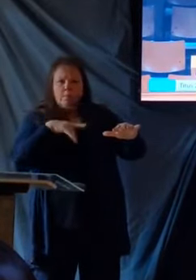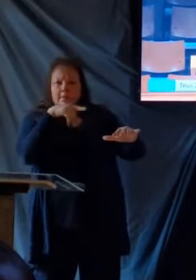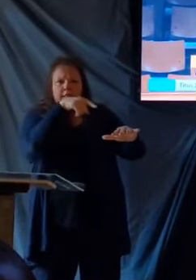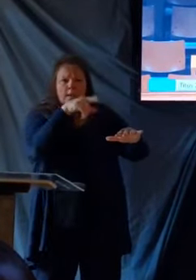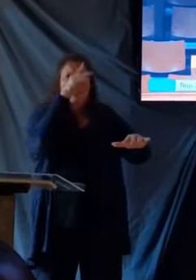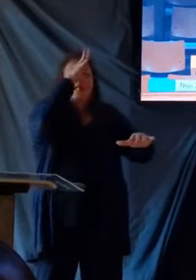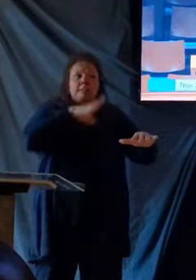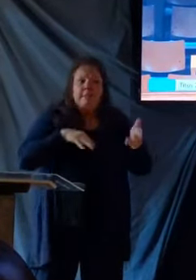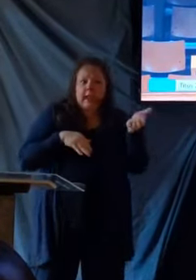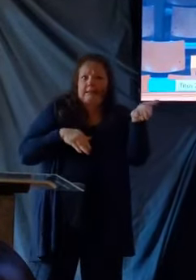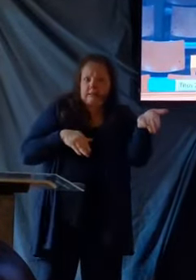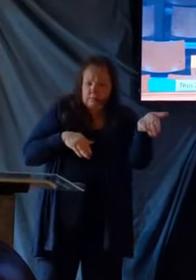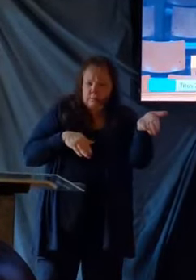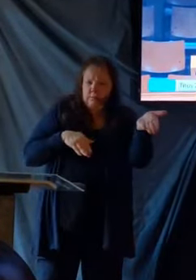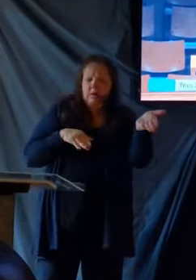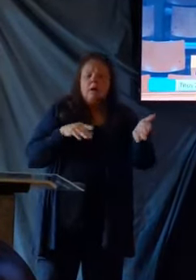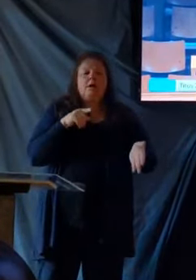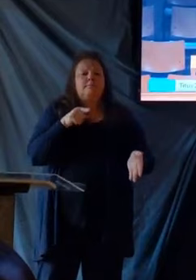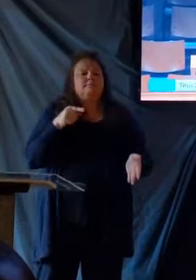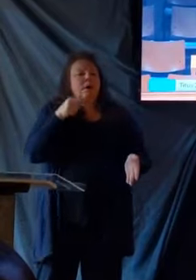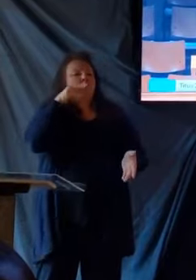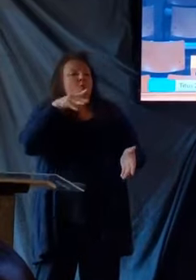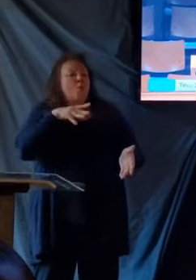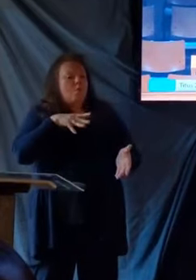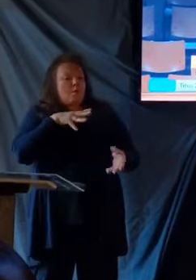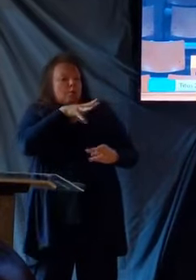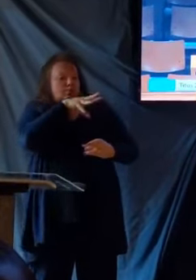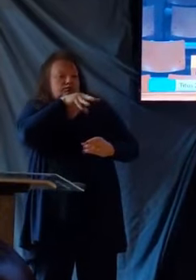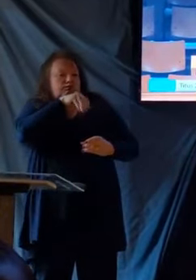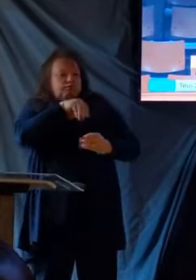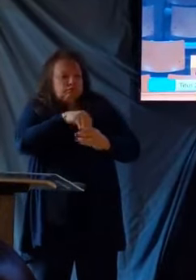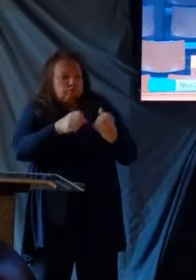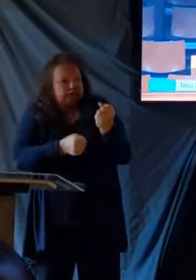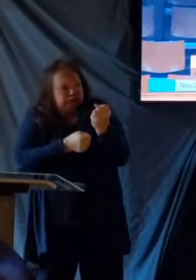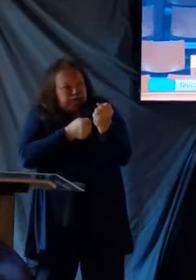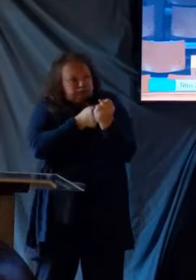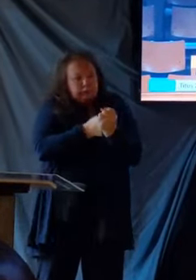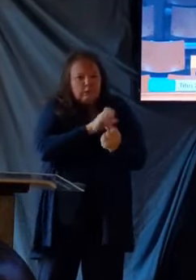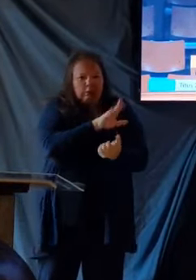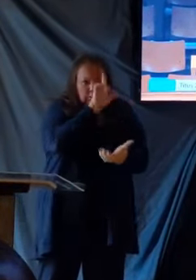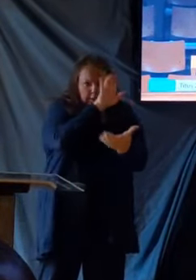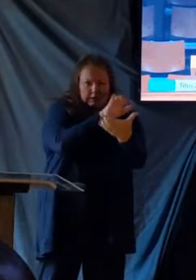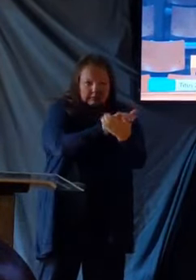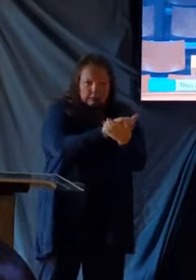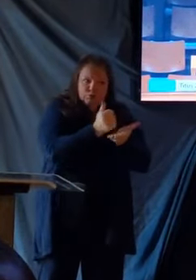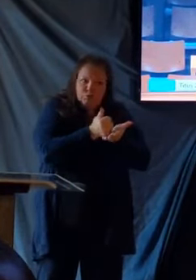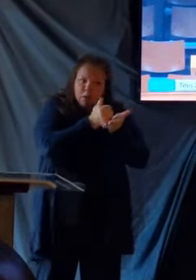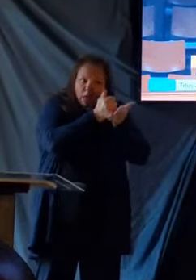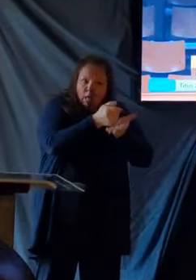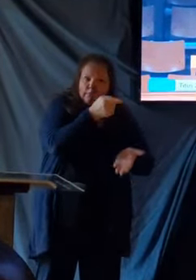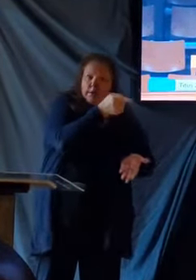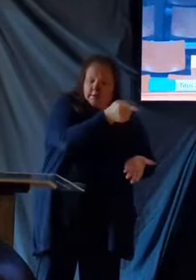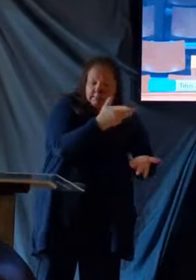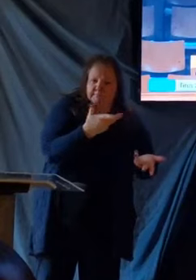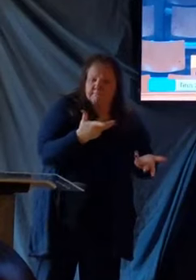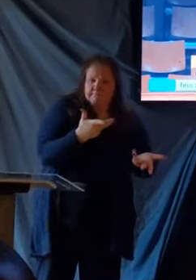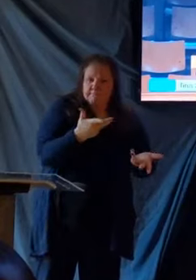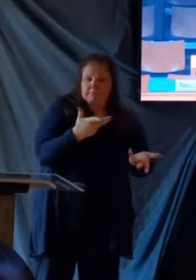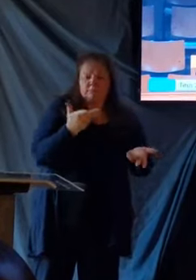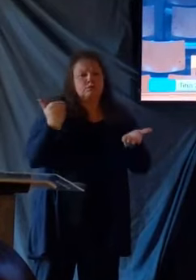the city were. But she was a key part of that and enabling him. And